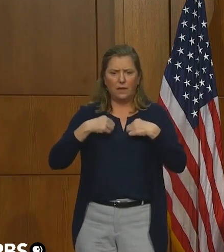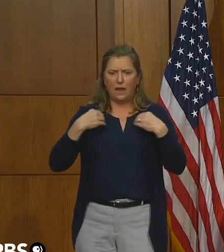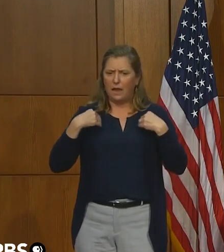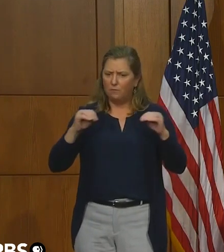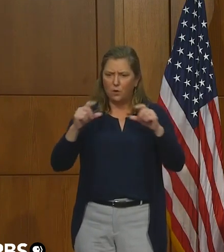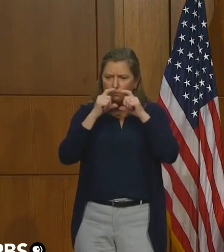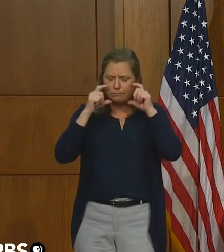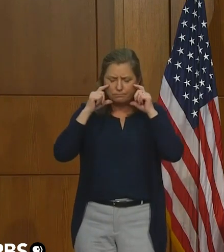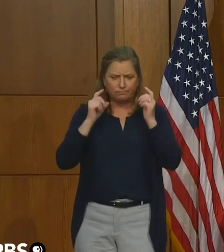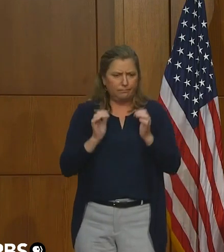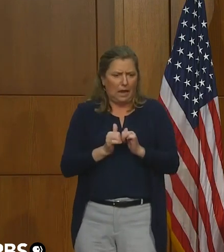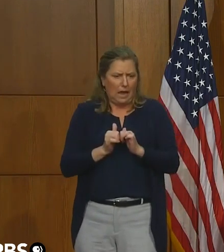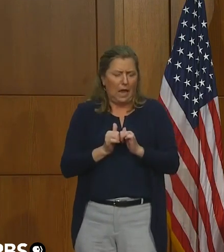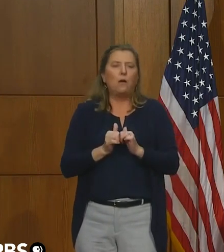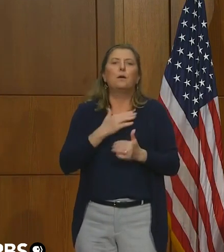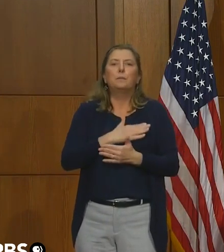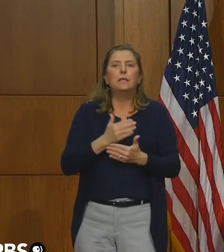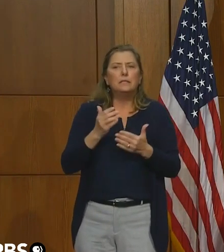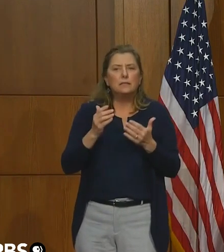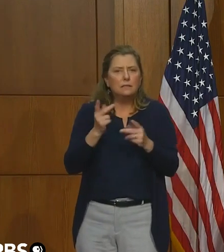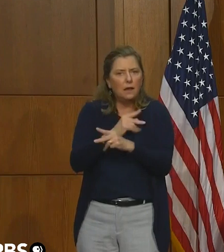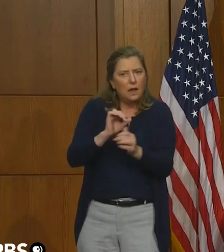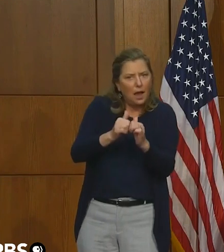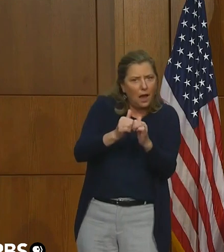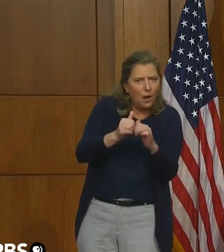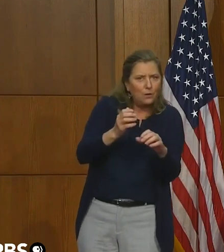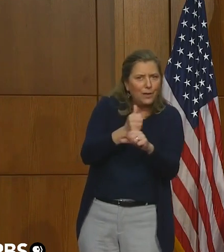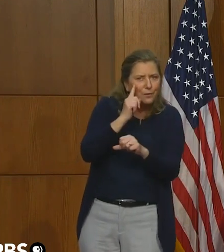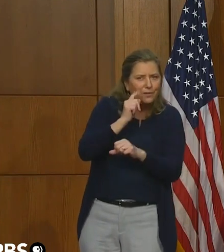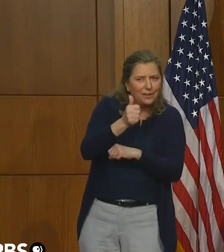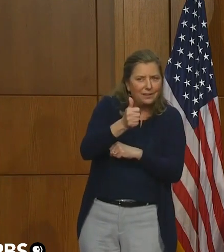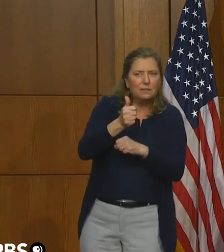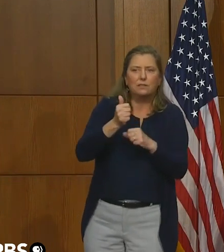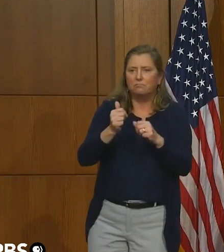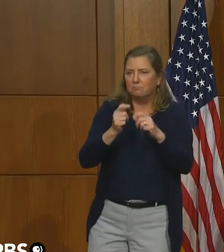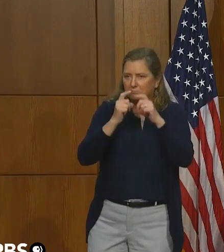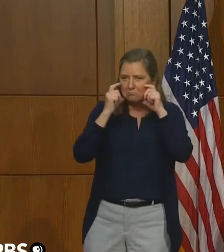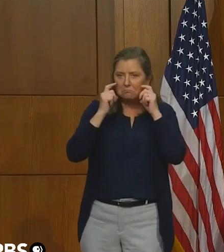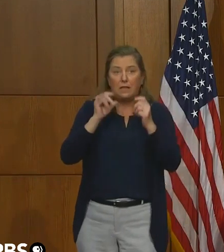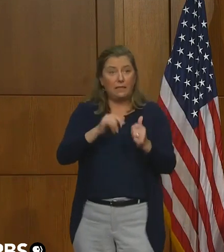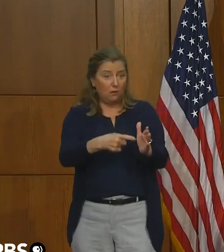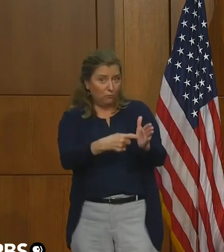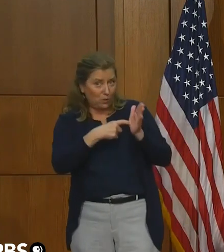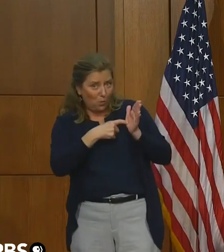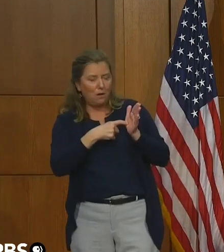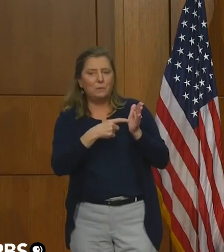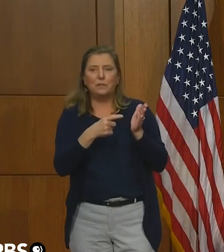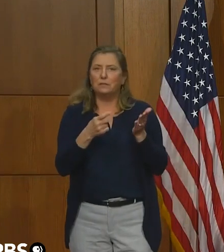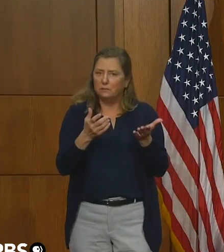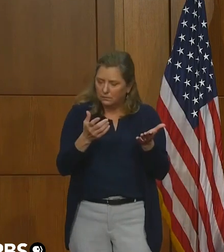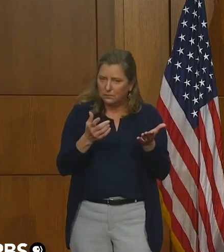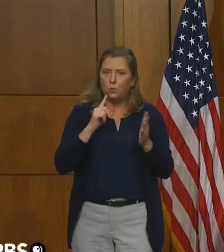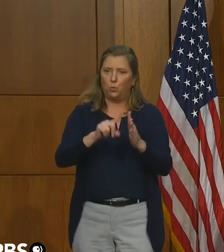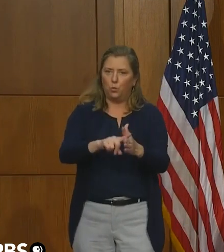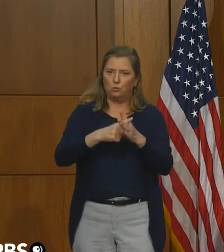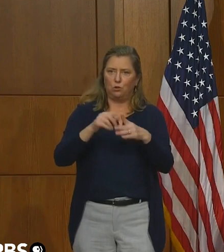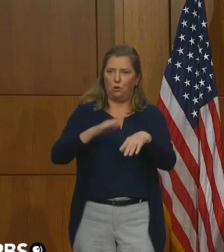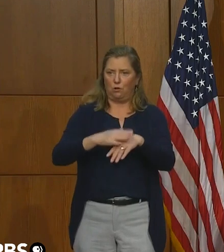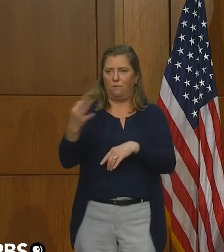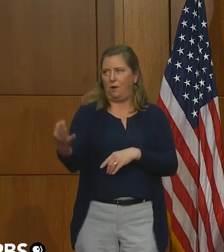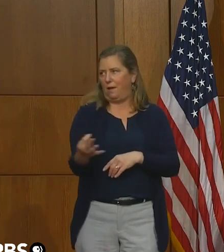facial covering, to please make arrangements. And this this requirement, as we've said, will go into effect